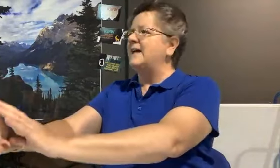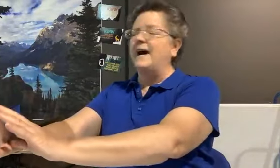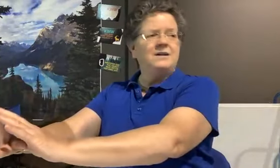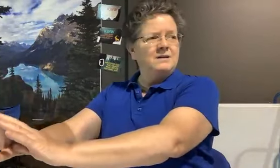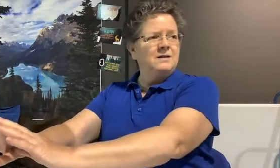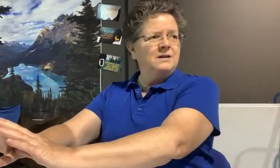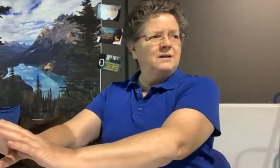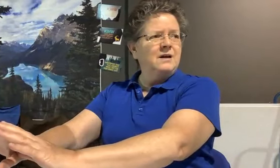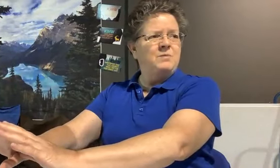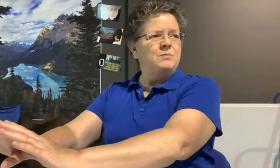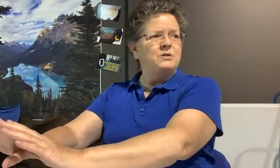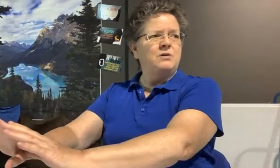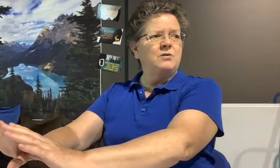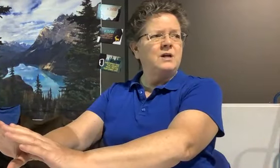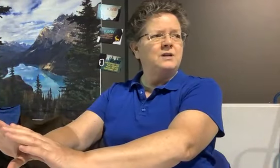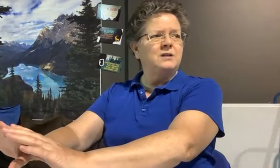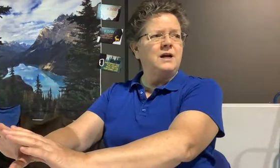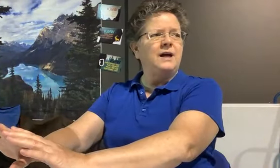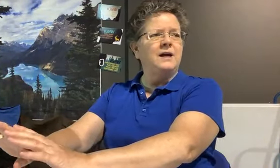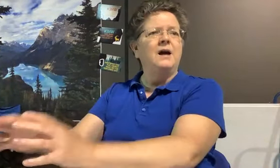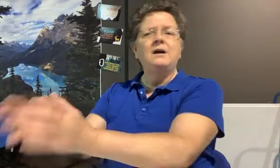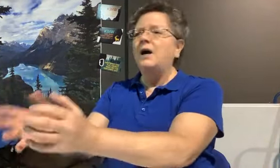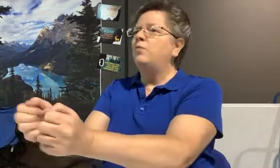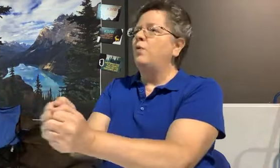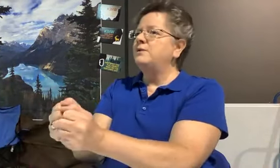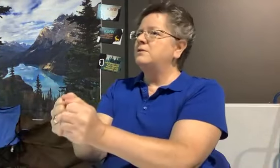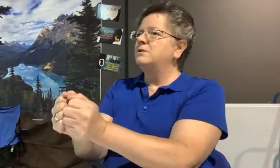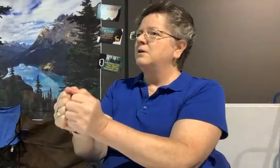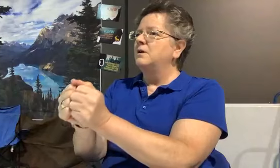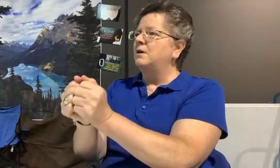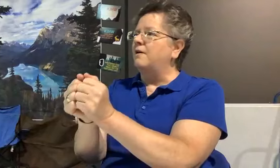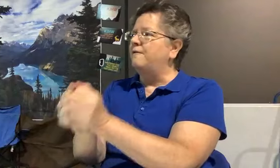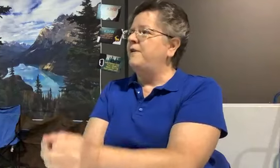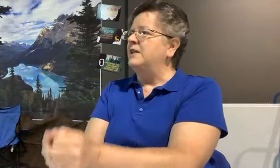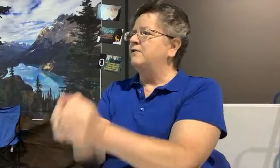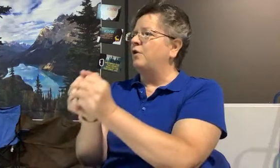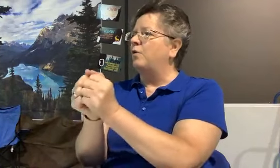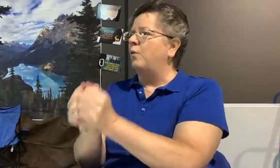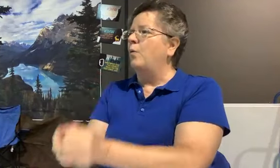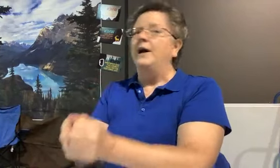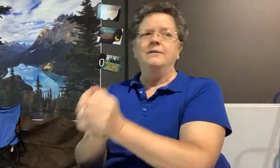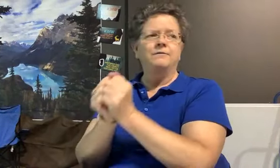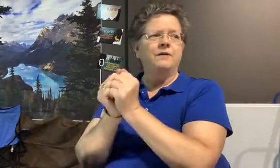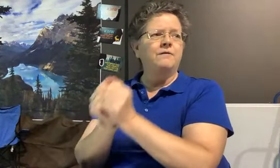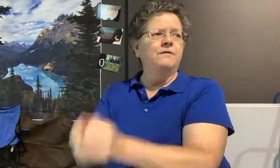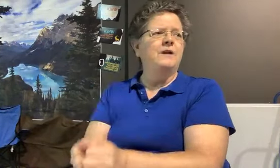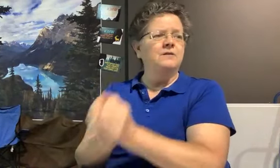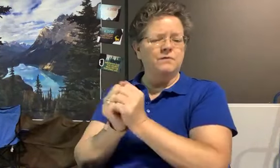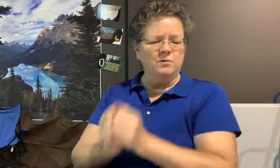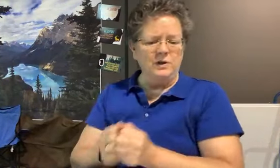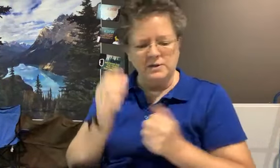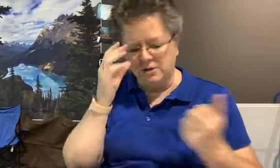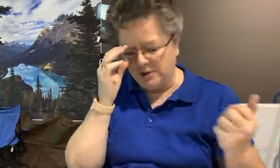that. And people still don't get it today. God wants a faithful wife, a faithful relationship.